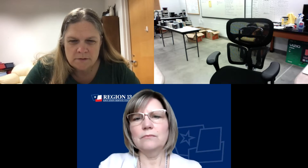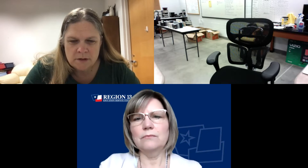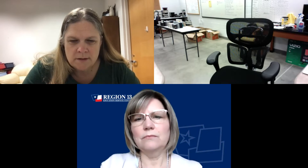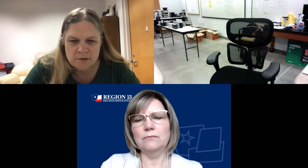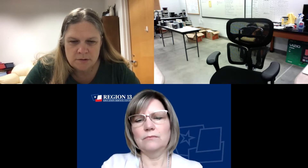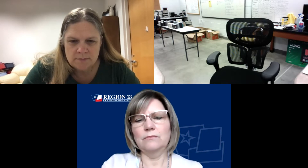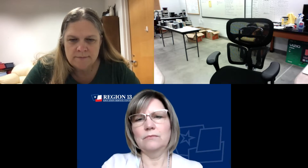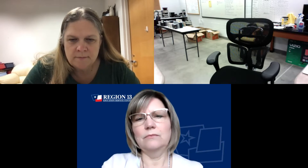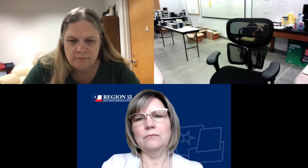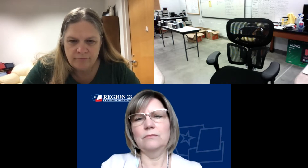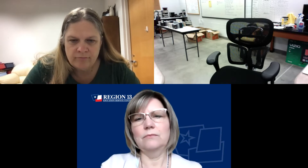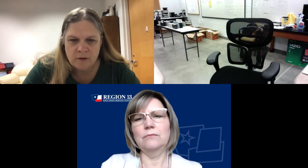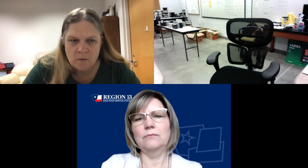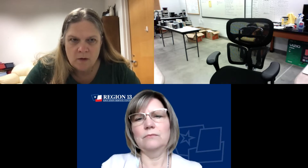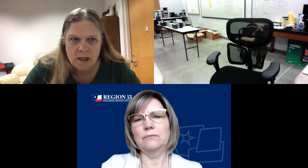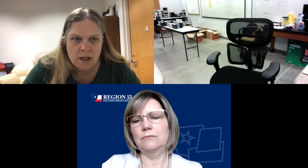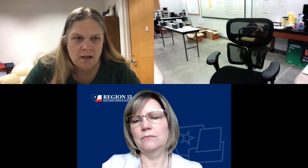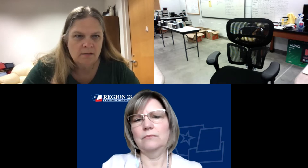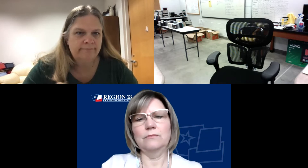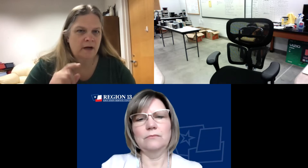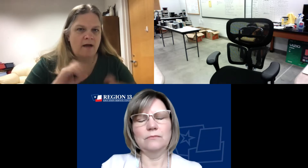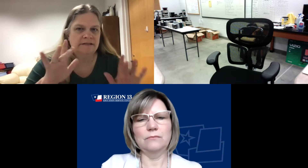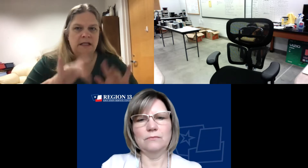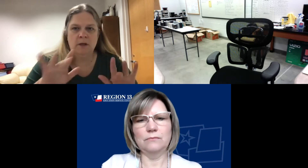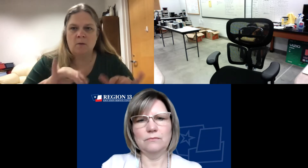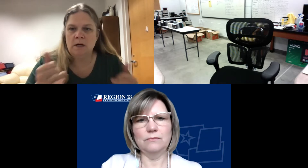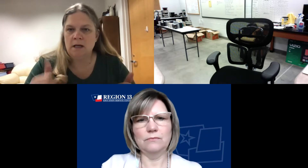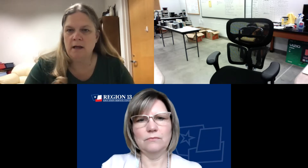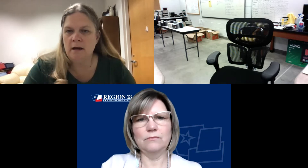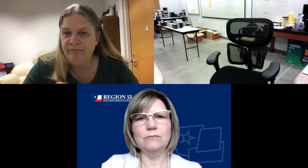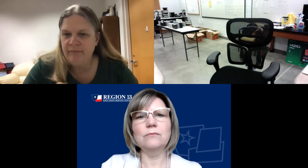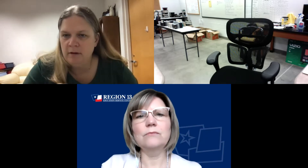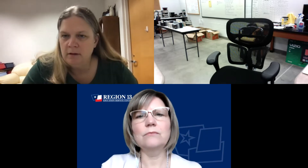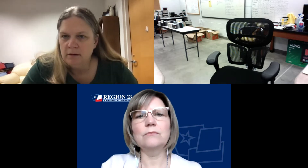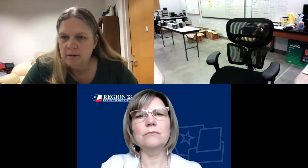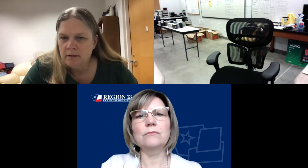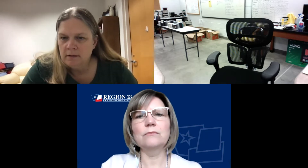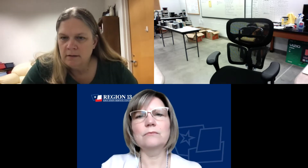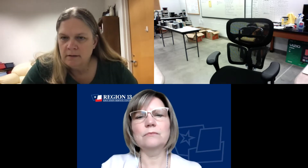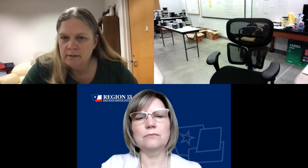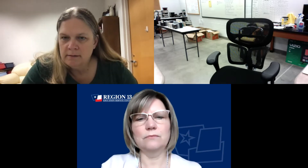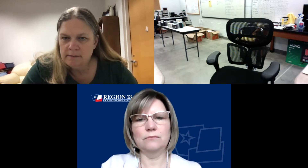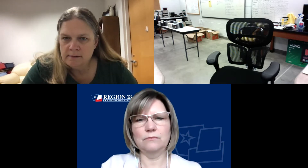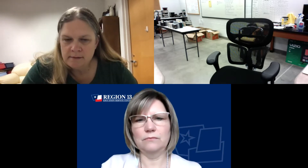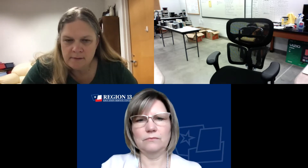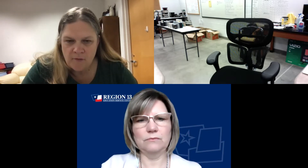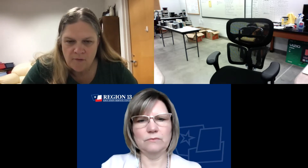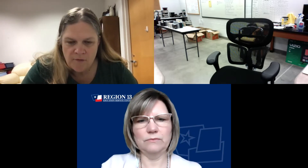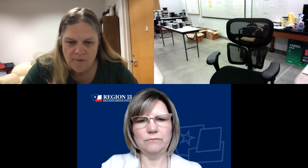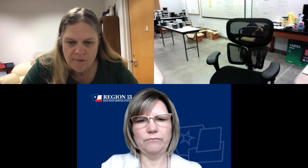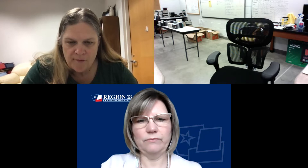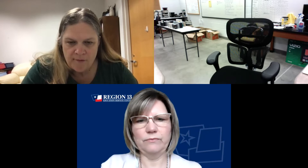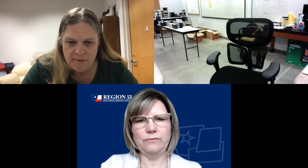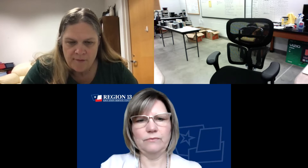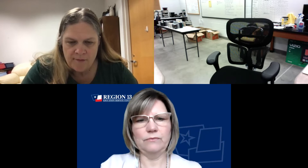in Spanish. Okay, and, thank you. Okay, and what do I need